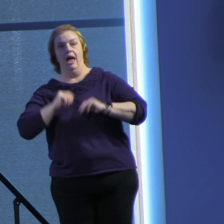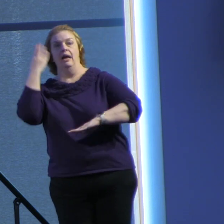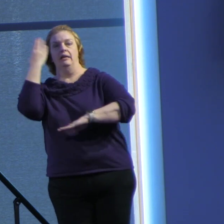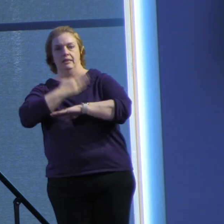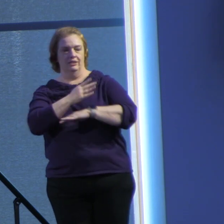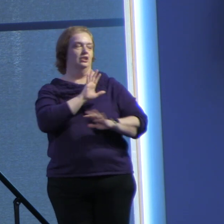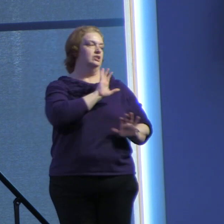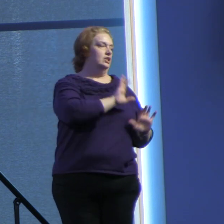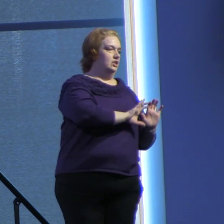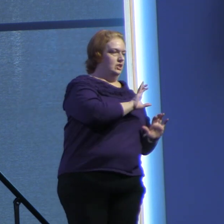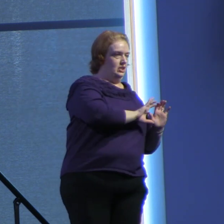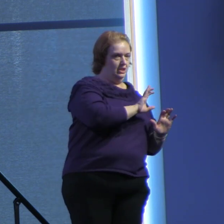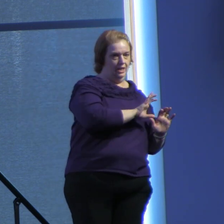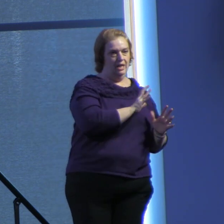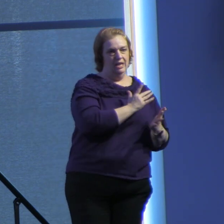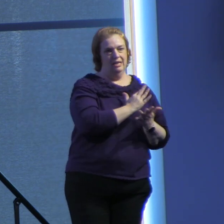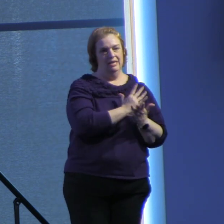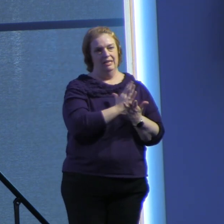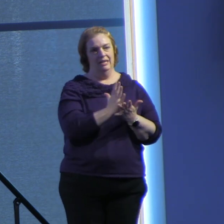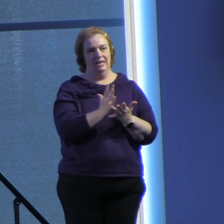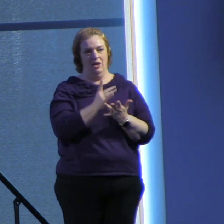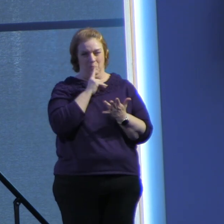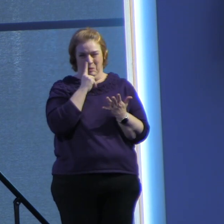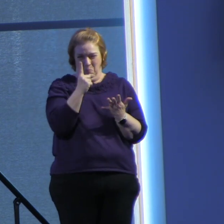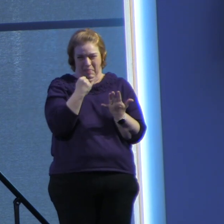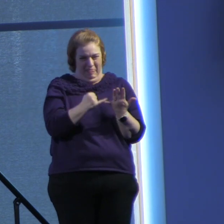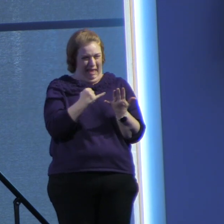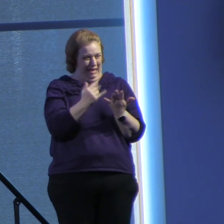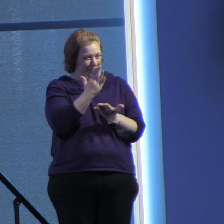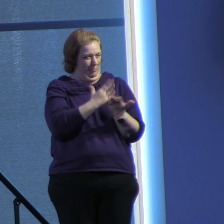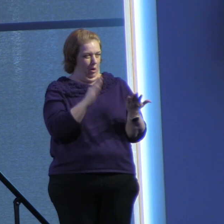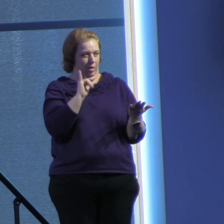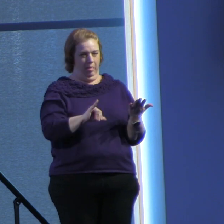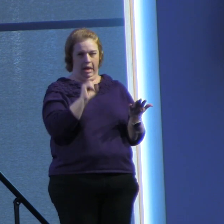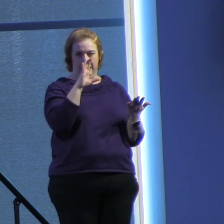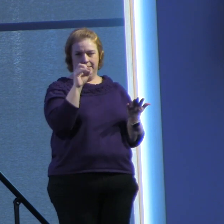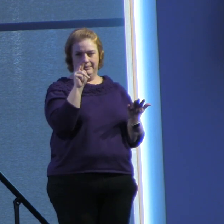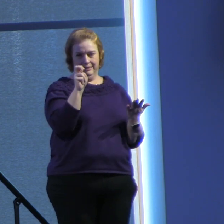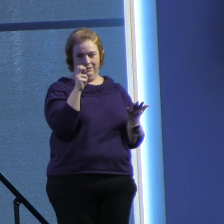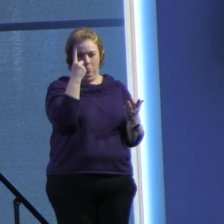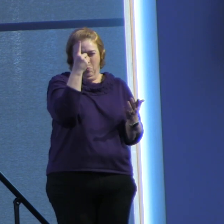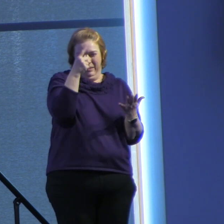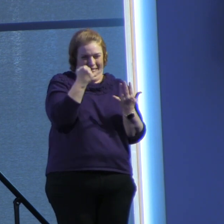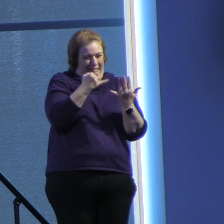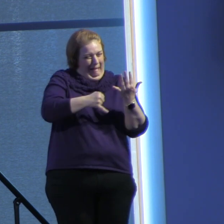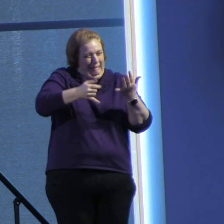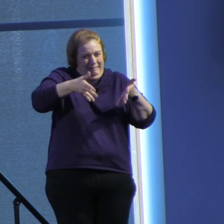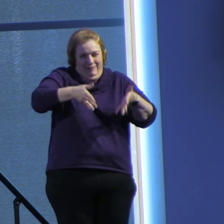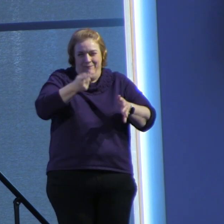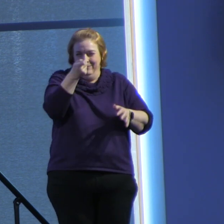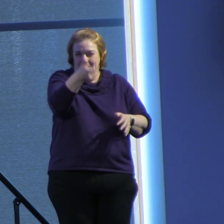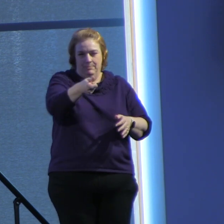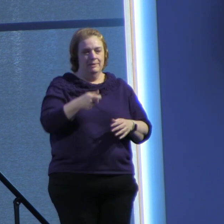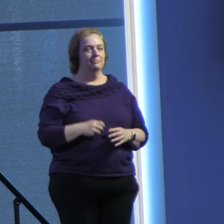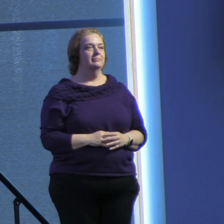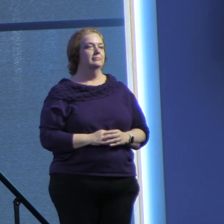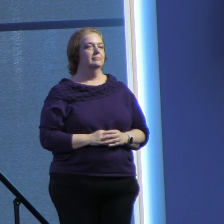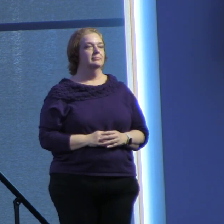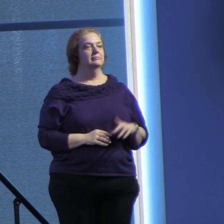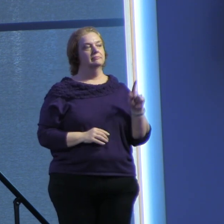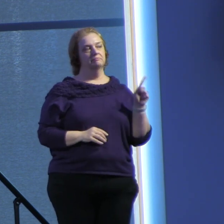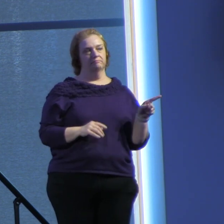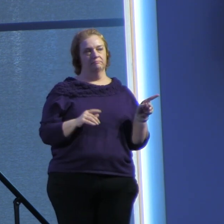and we've only got one part of the scene left. So we got one thing left. And